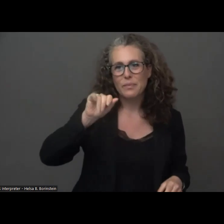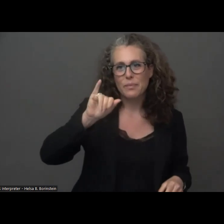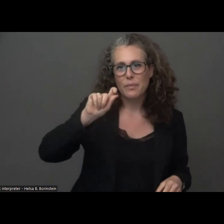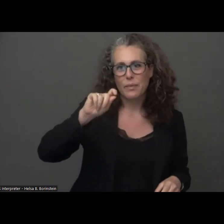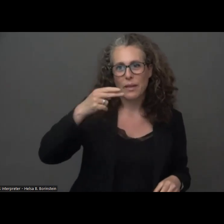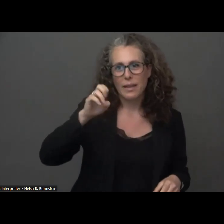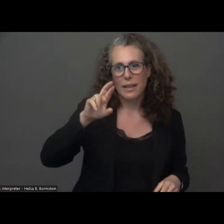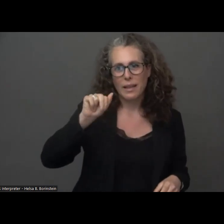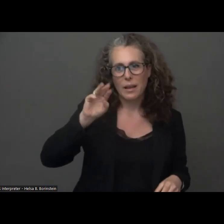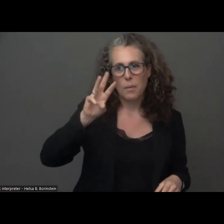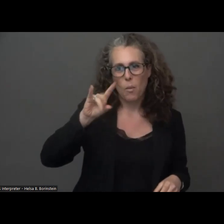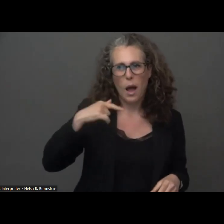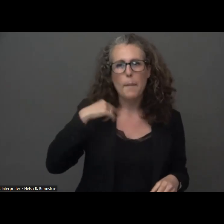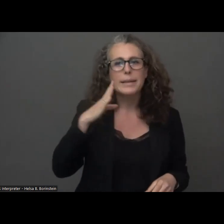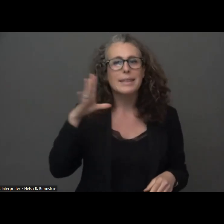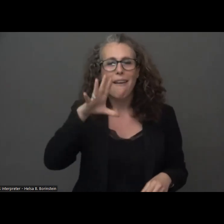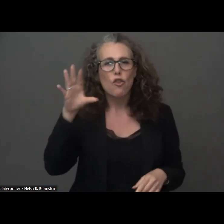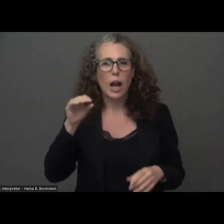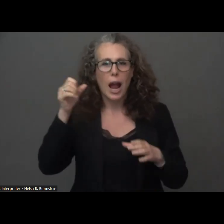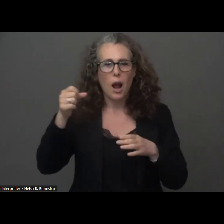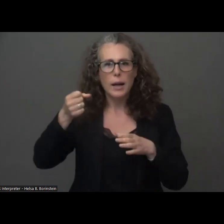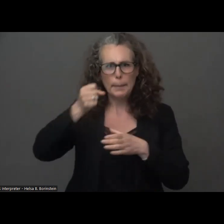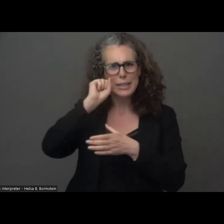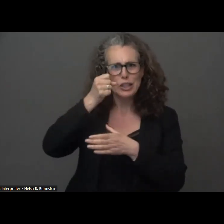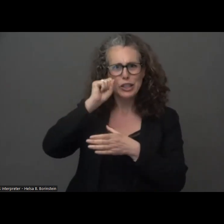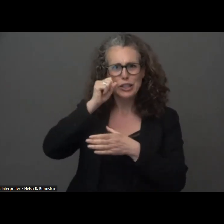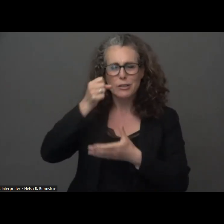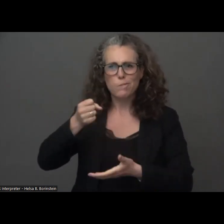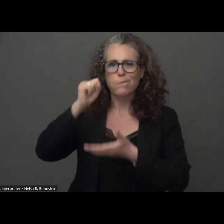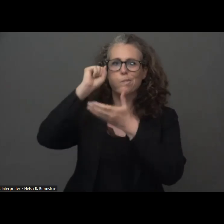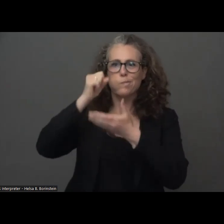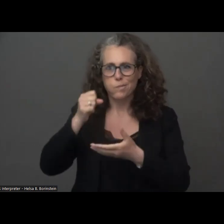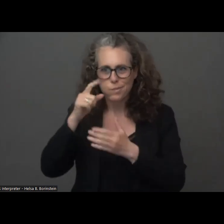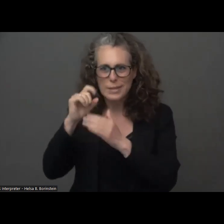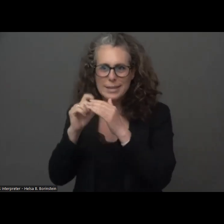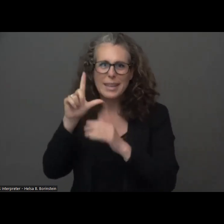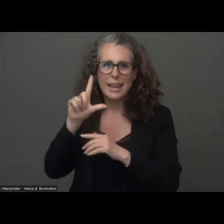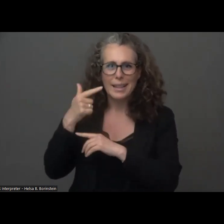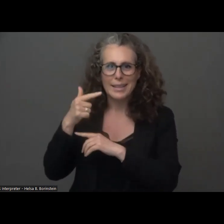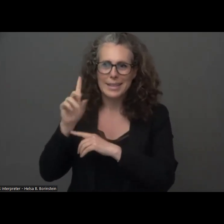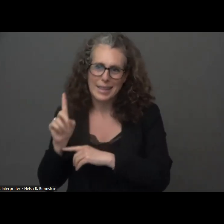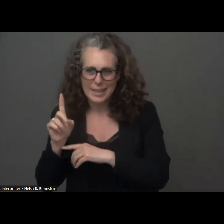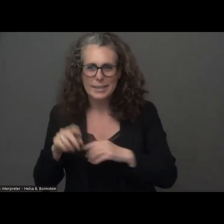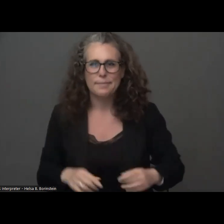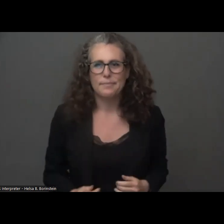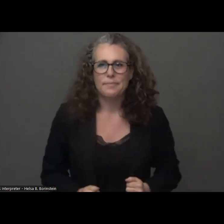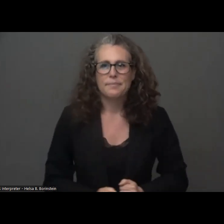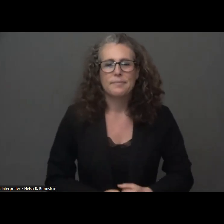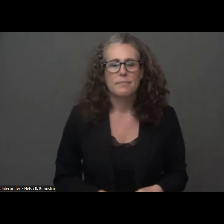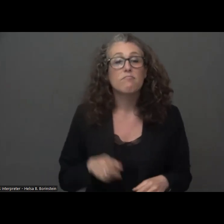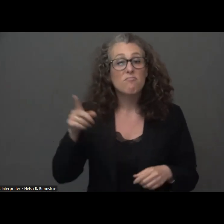East African Breweries Limited. And East African Breweries Limited, or EABL, is an